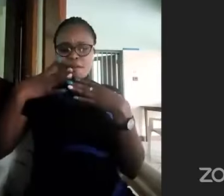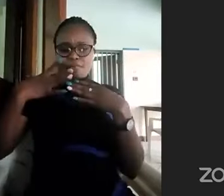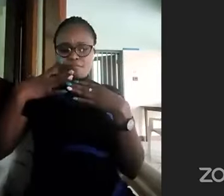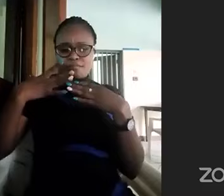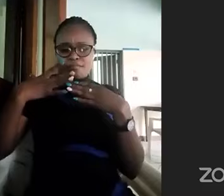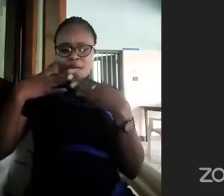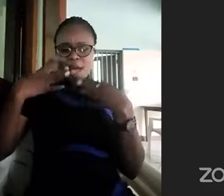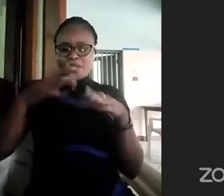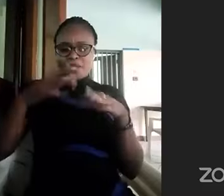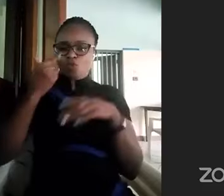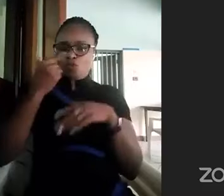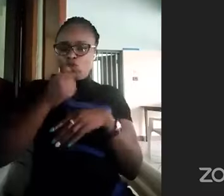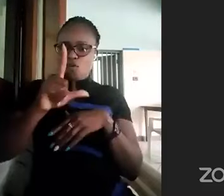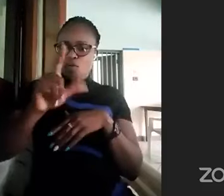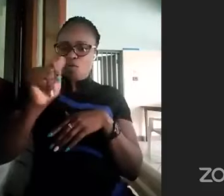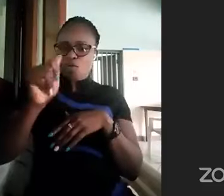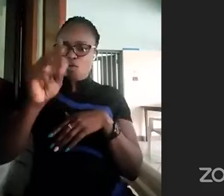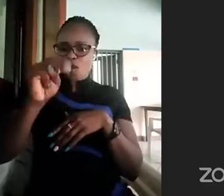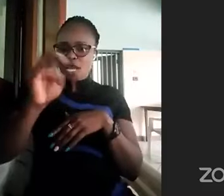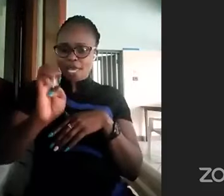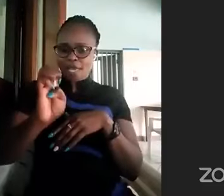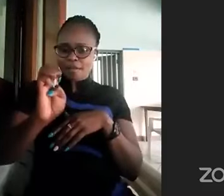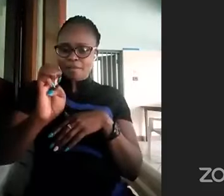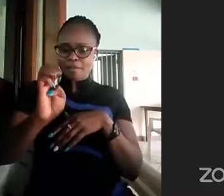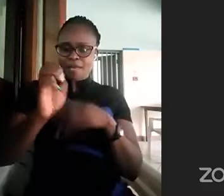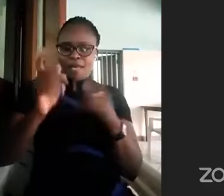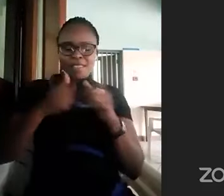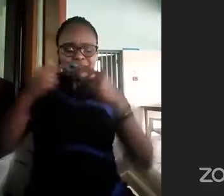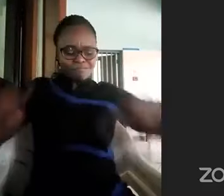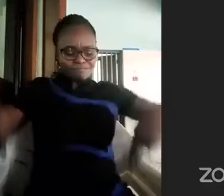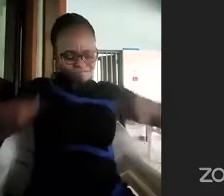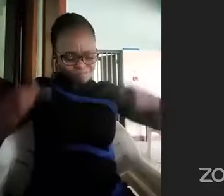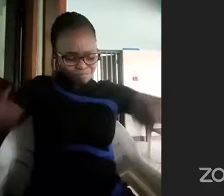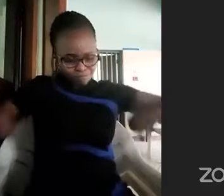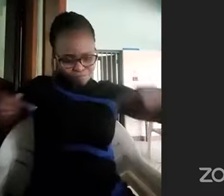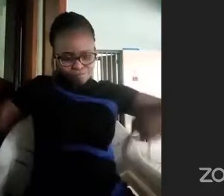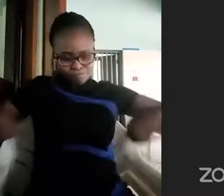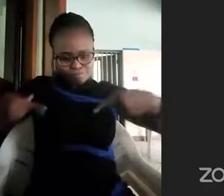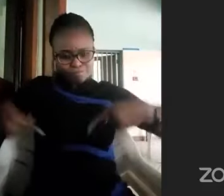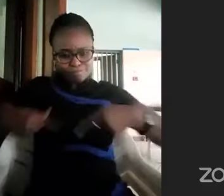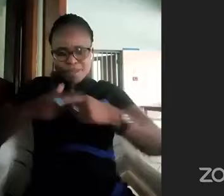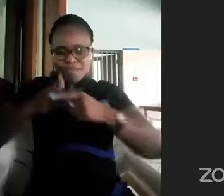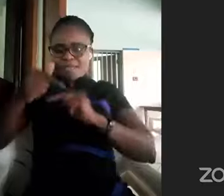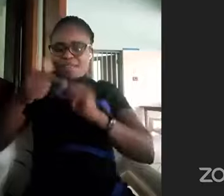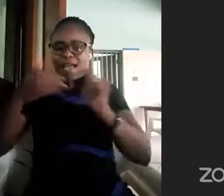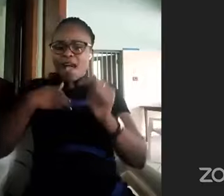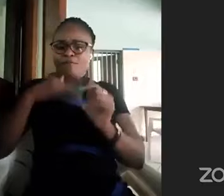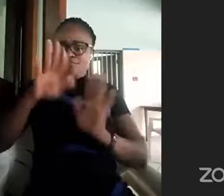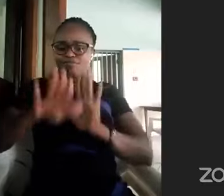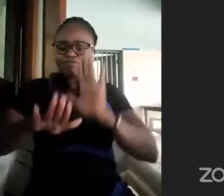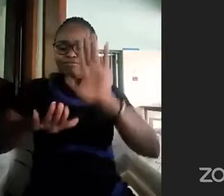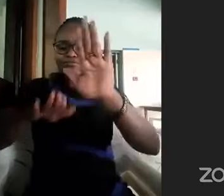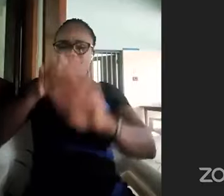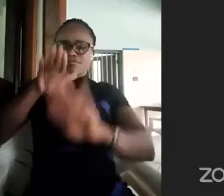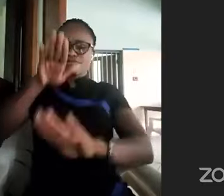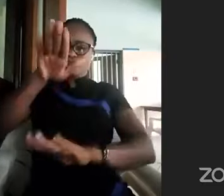And probably others have, most of them have good stairs, and find that probably persons with disabilities find it difficult, the physical